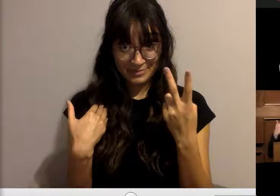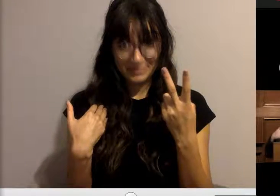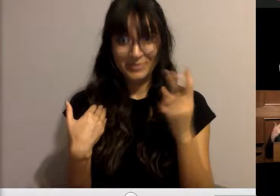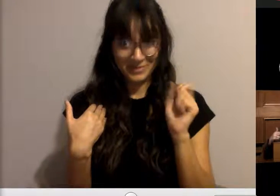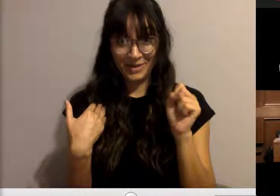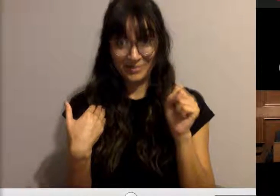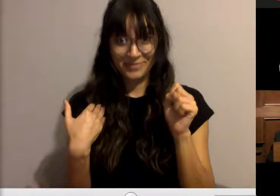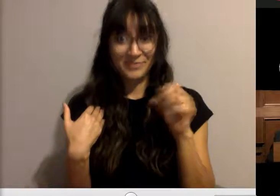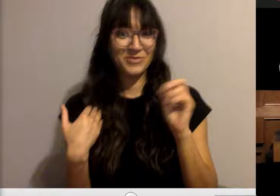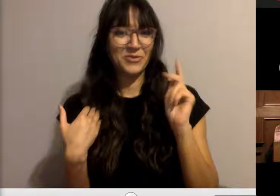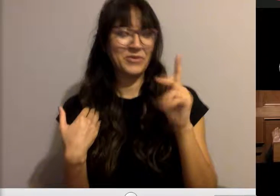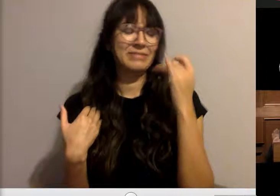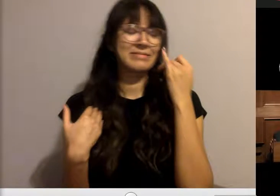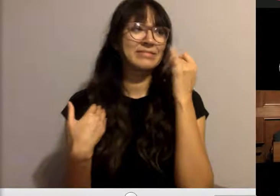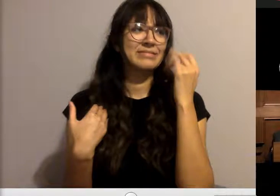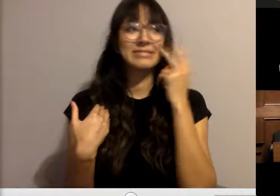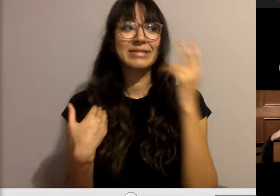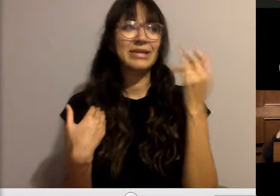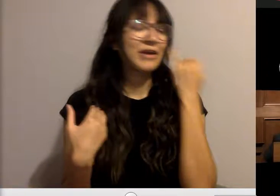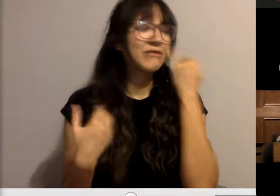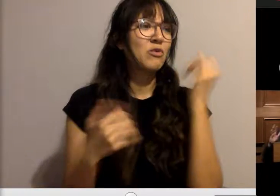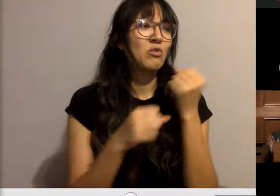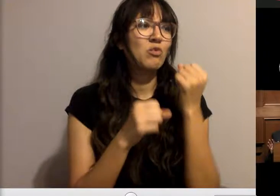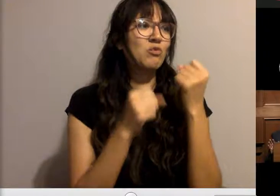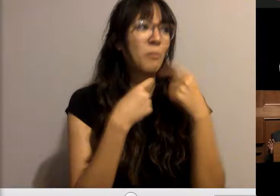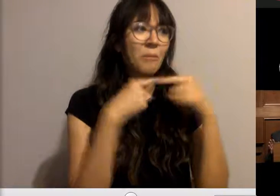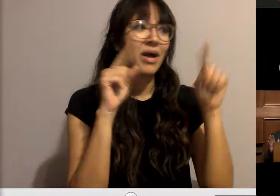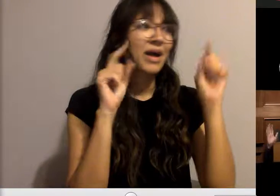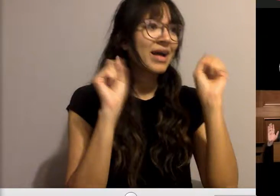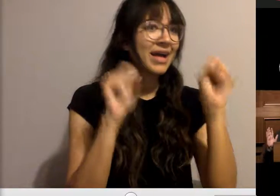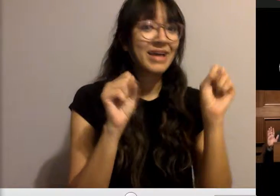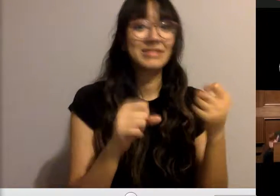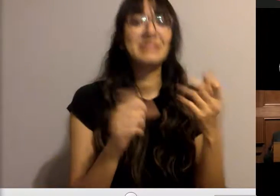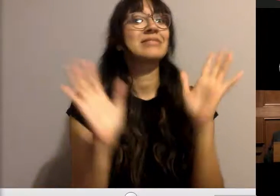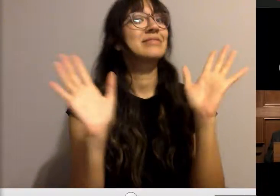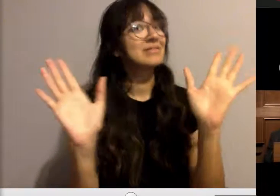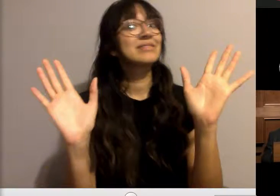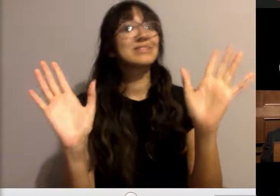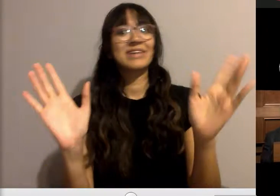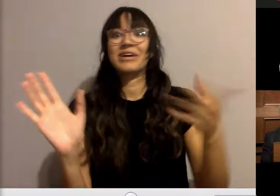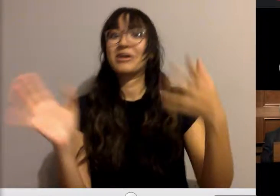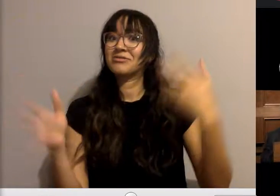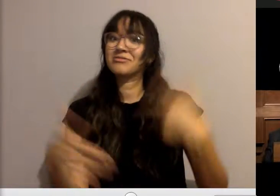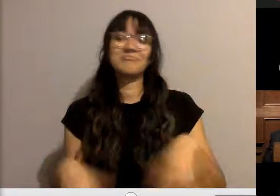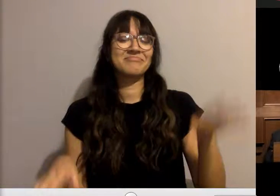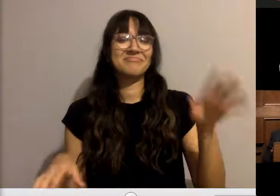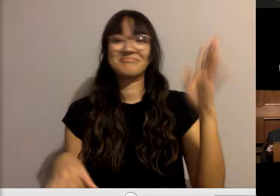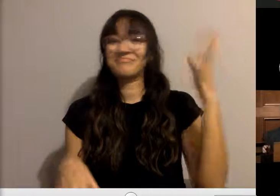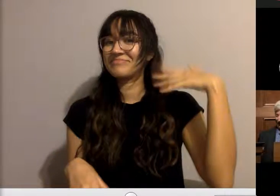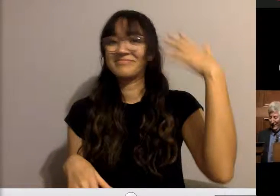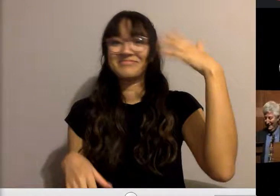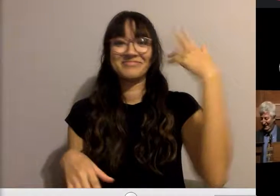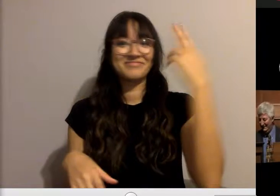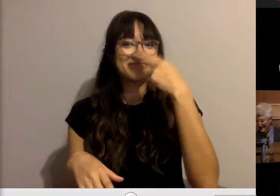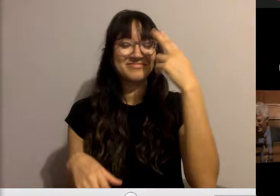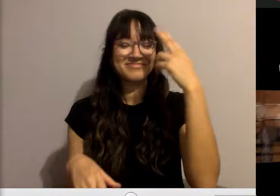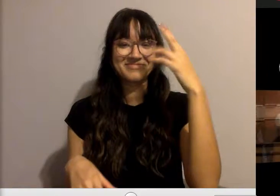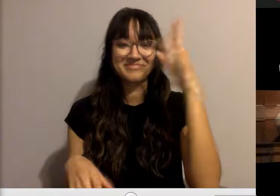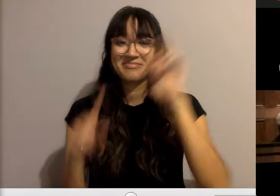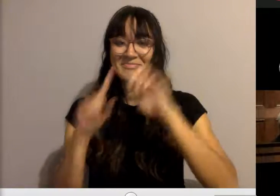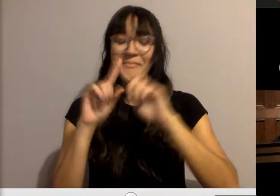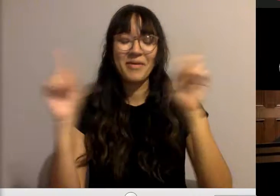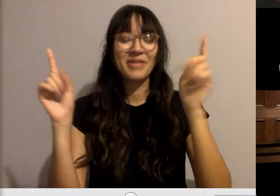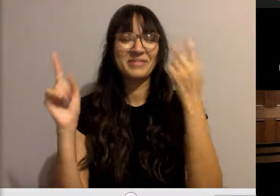I can get the thing working. Bear with me, it's totally over the top, I admit this, but let me see if I can get it working.